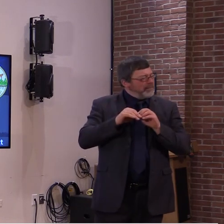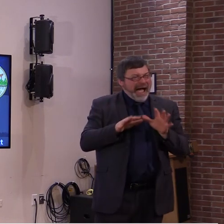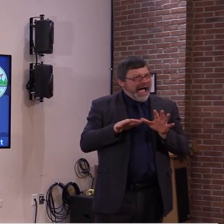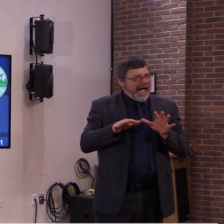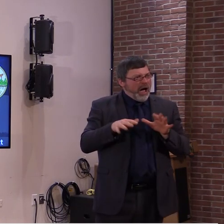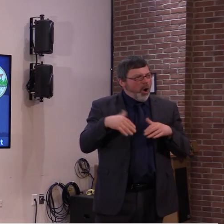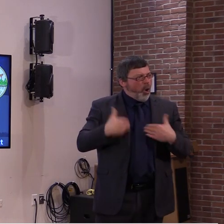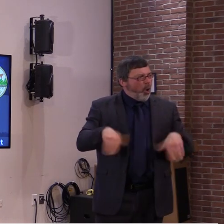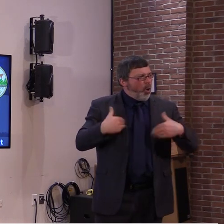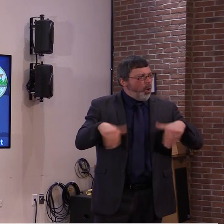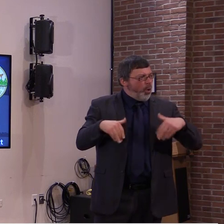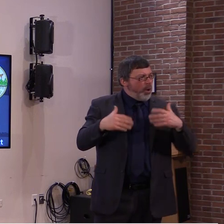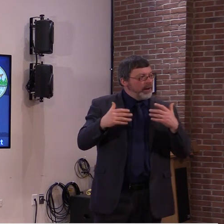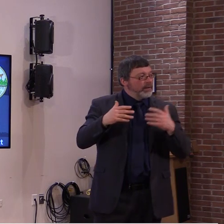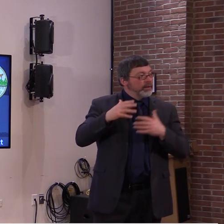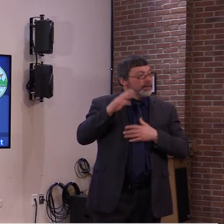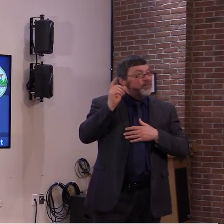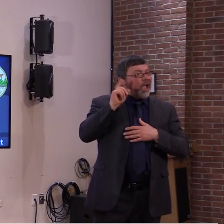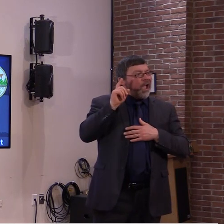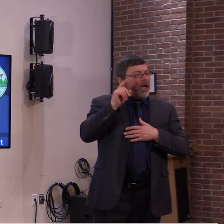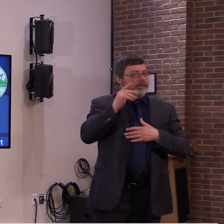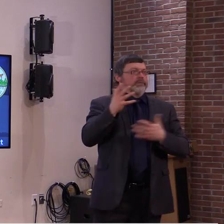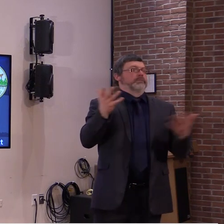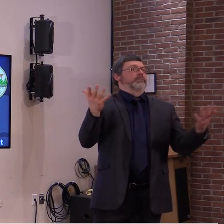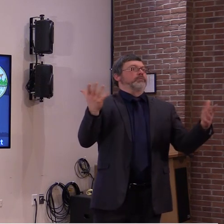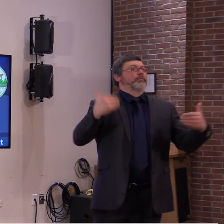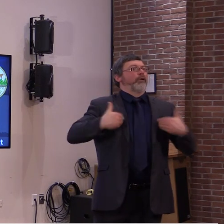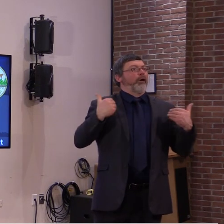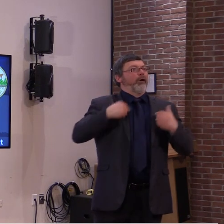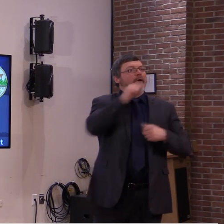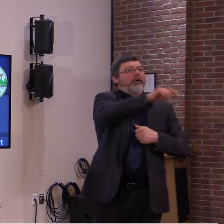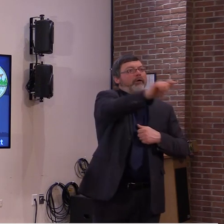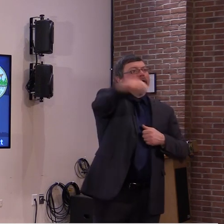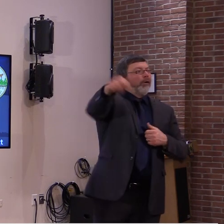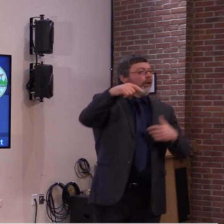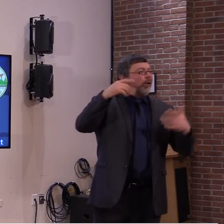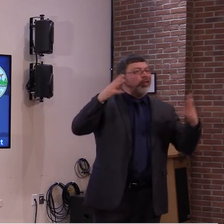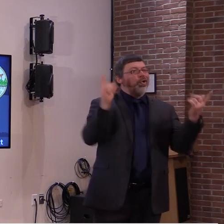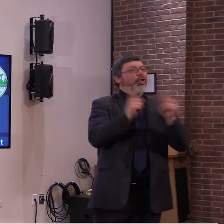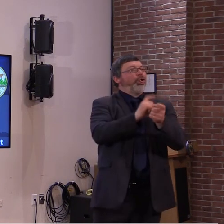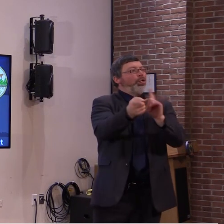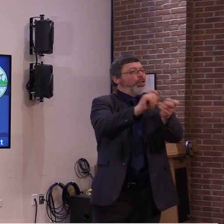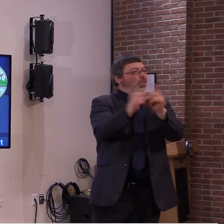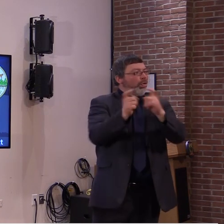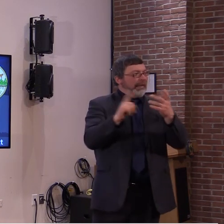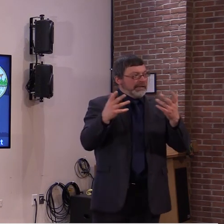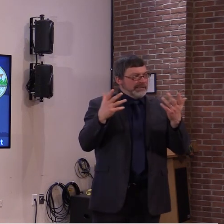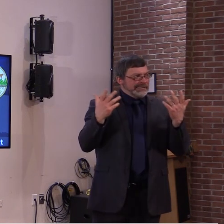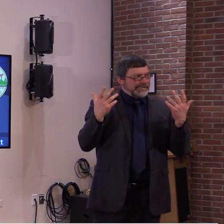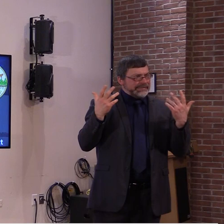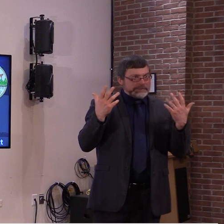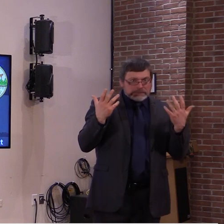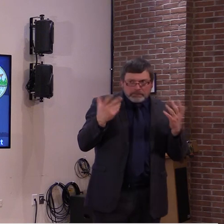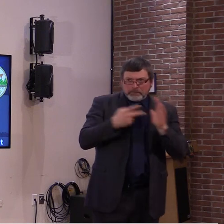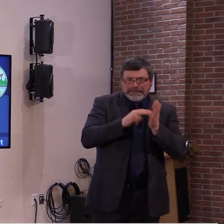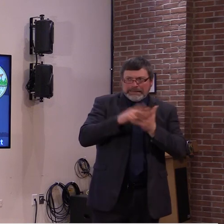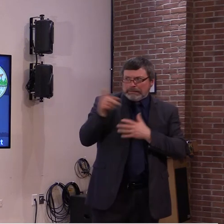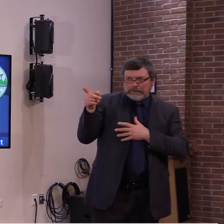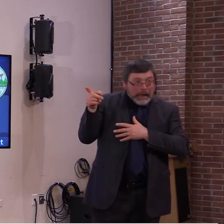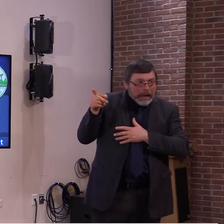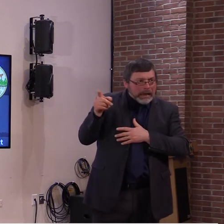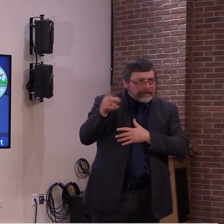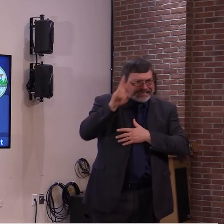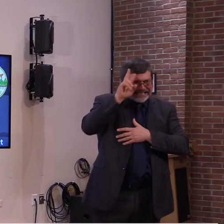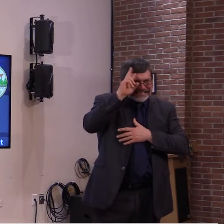than the original strain, that it would change your decision to have in-person schools to begin